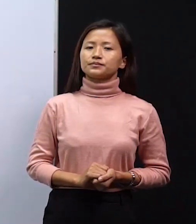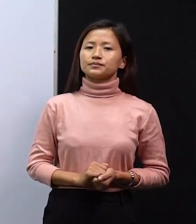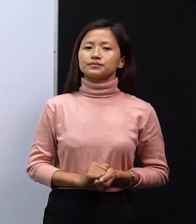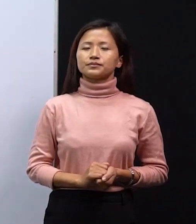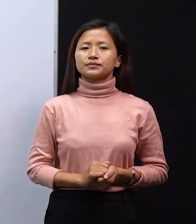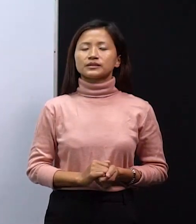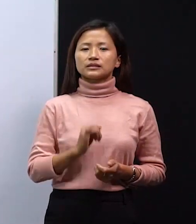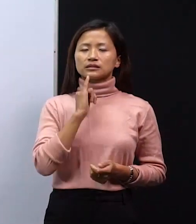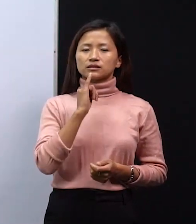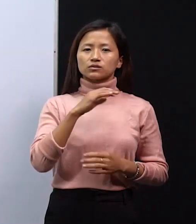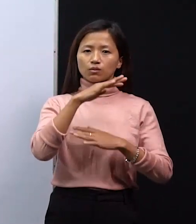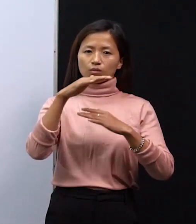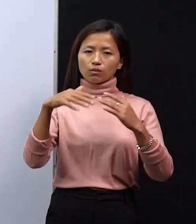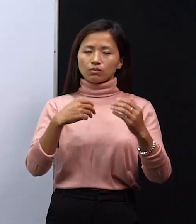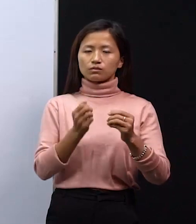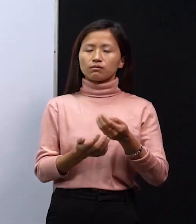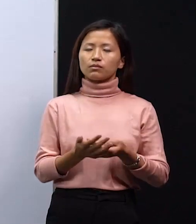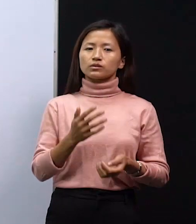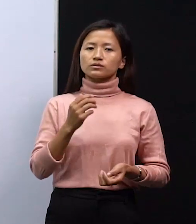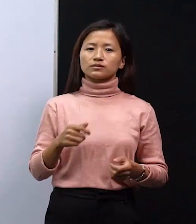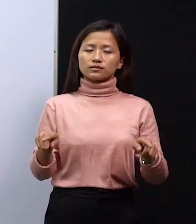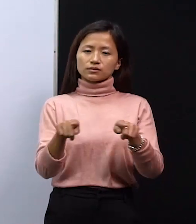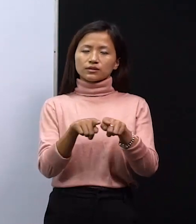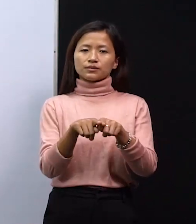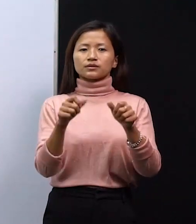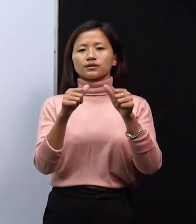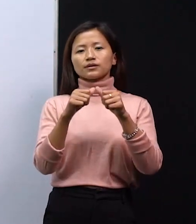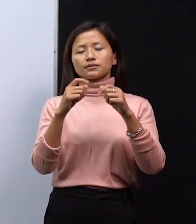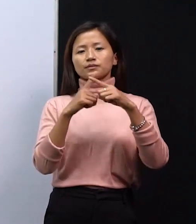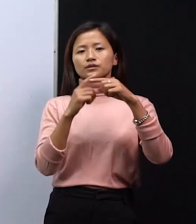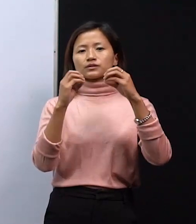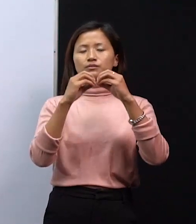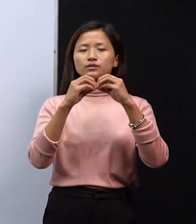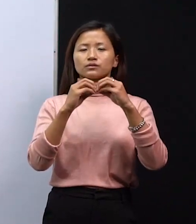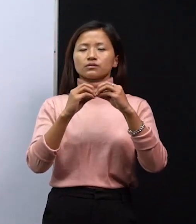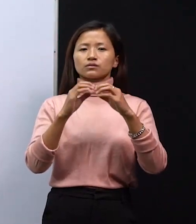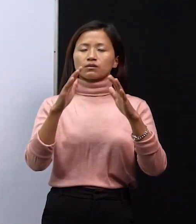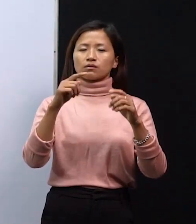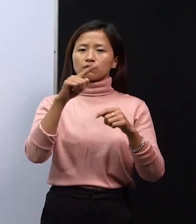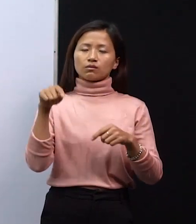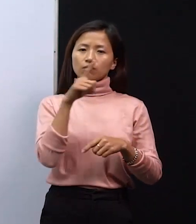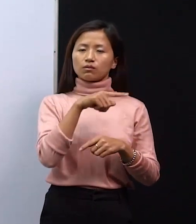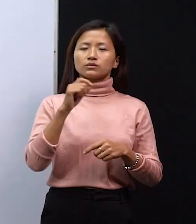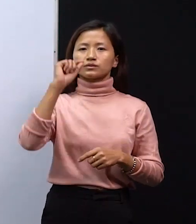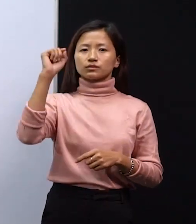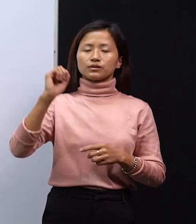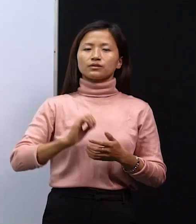whole square is almost the same as a plus b the whole square. So we will